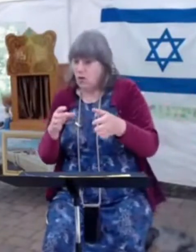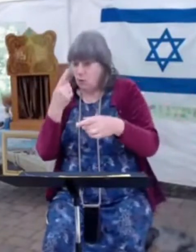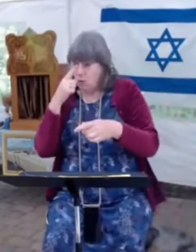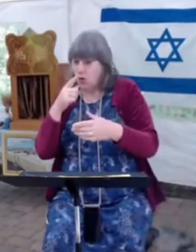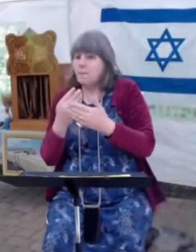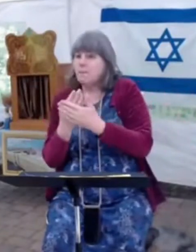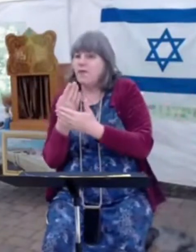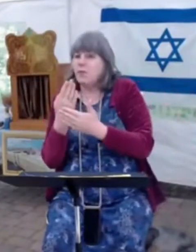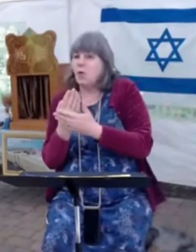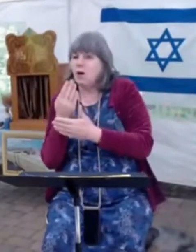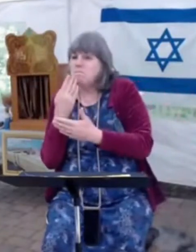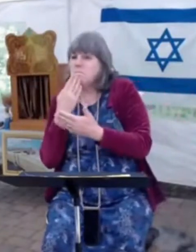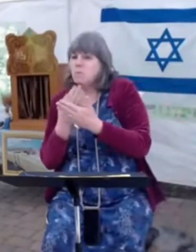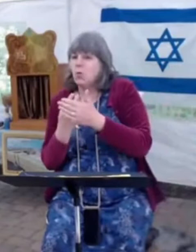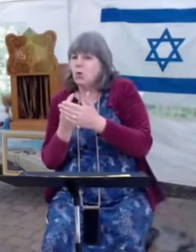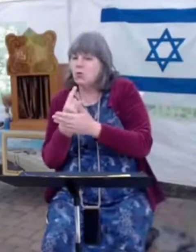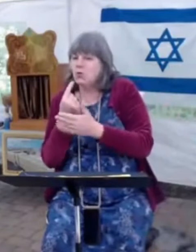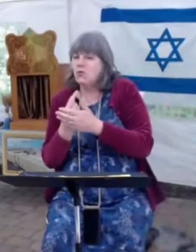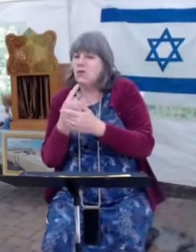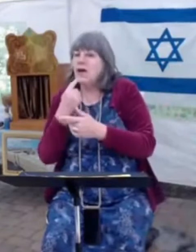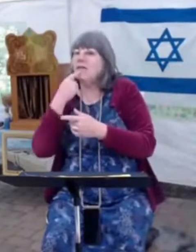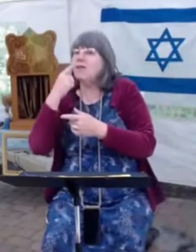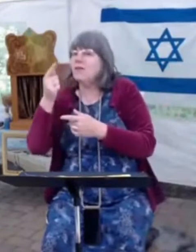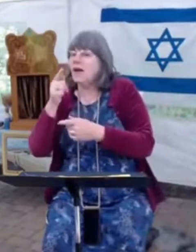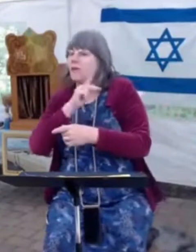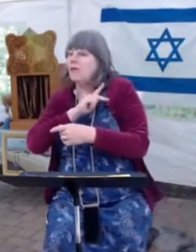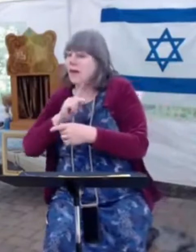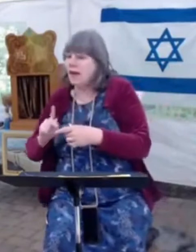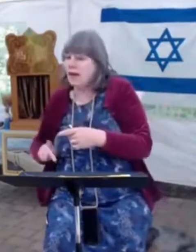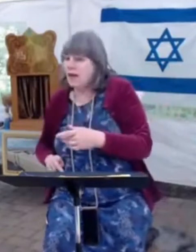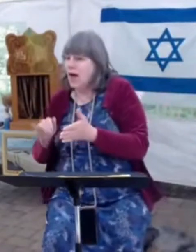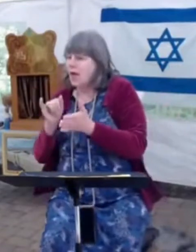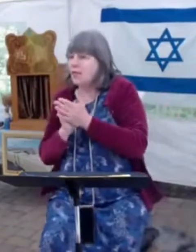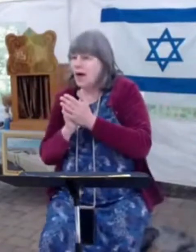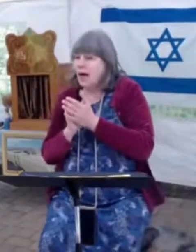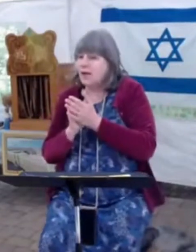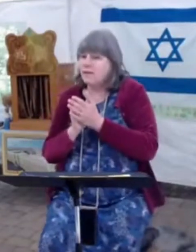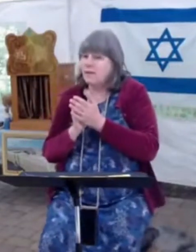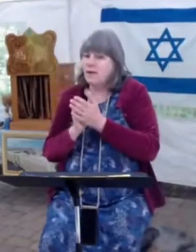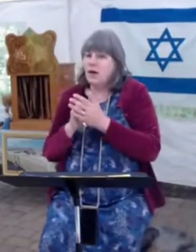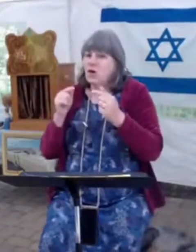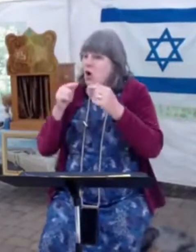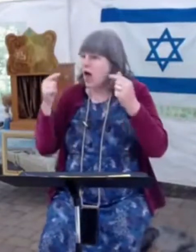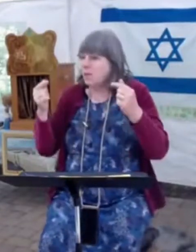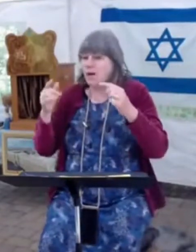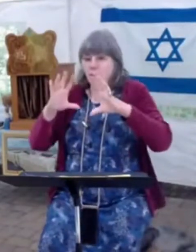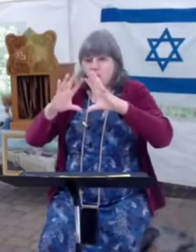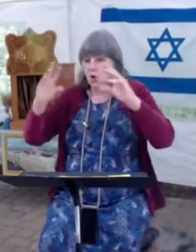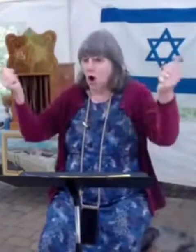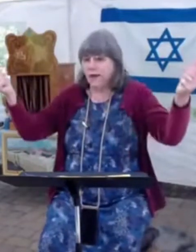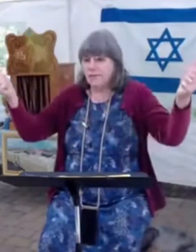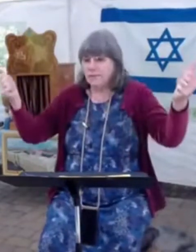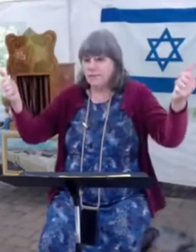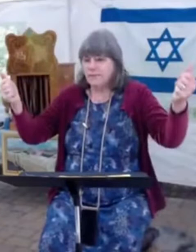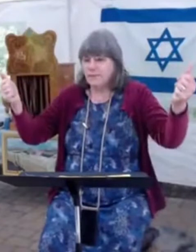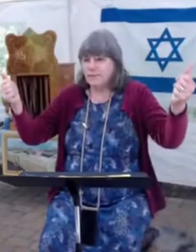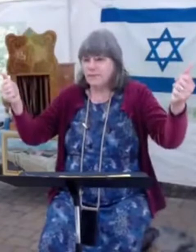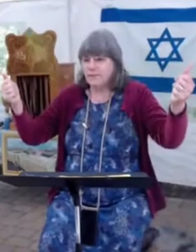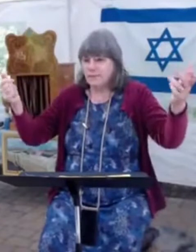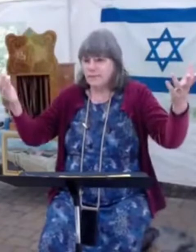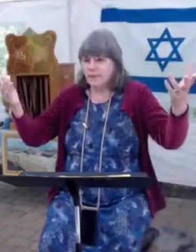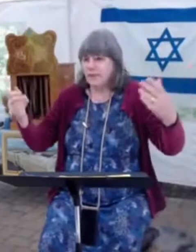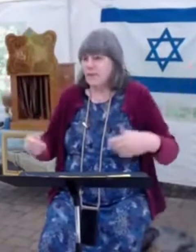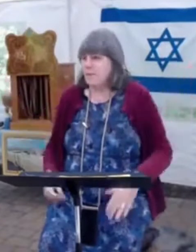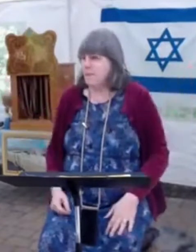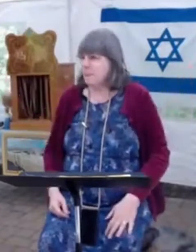city to tell. And what that meant to the city, the reason why it was good news, like the advent of the kingdom of